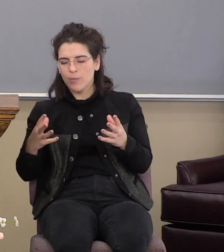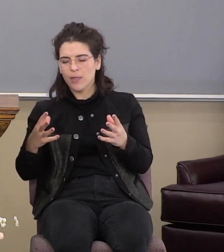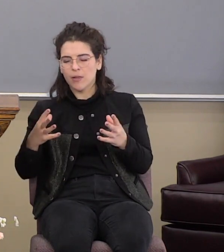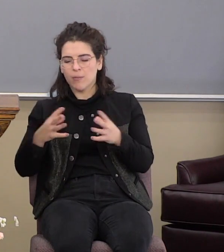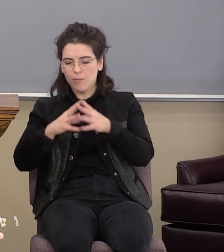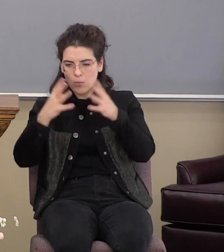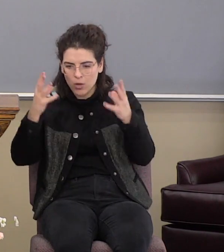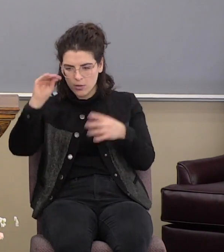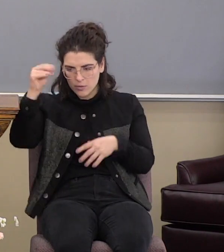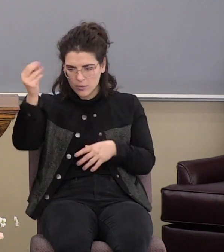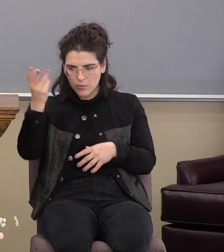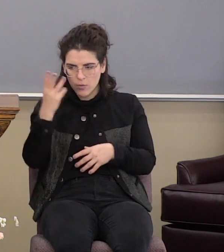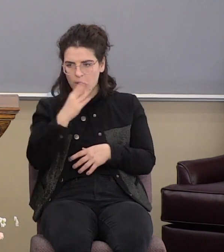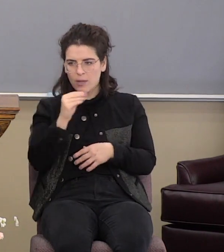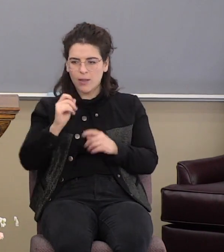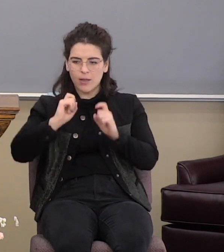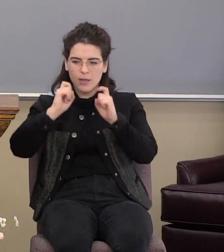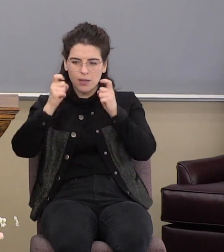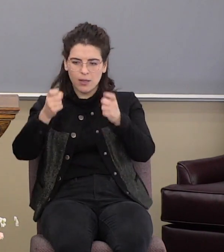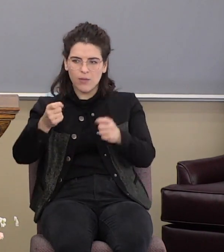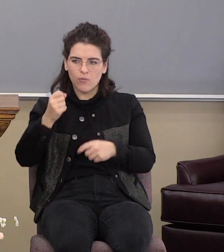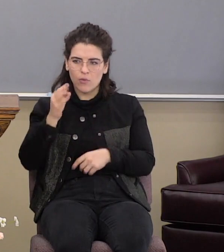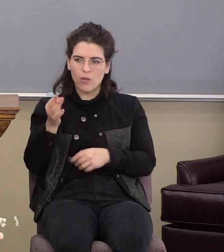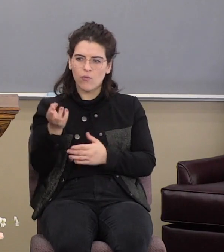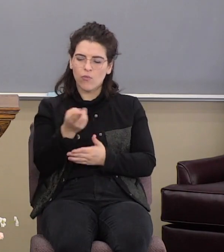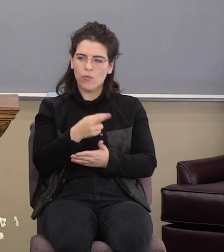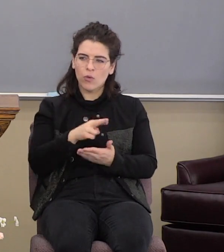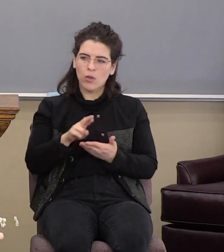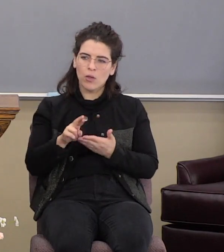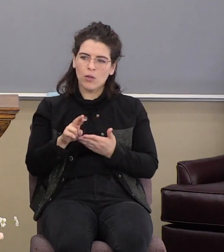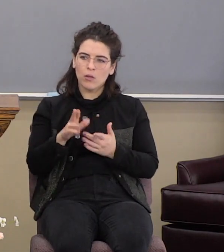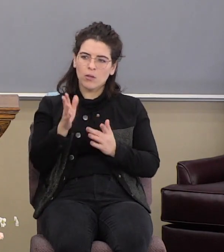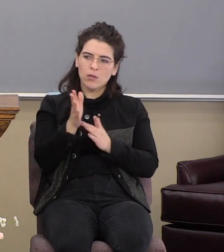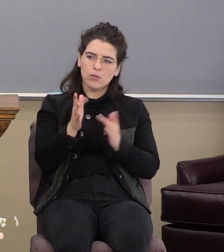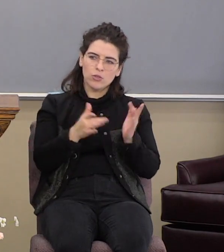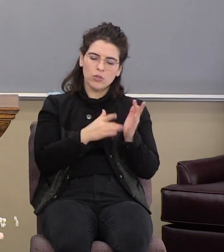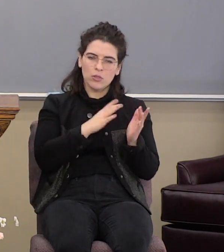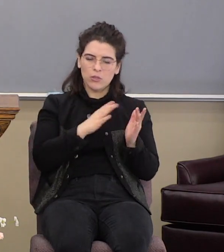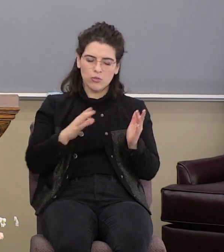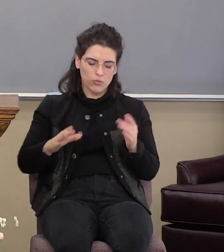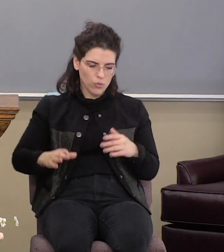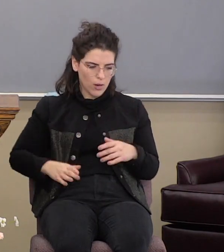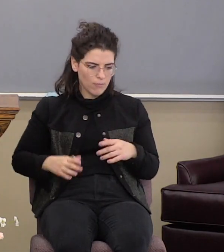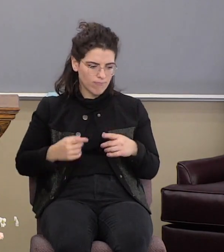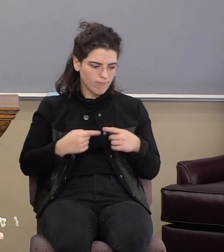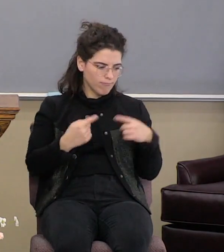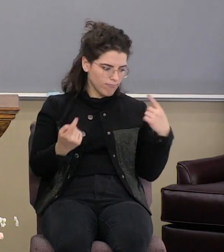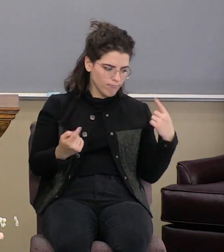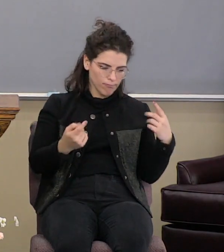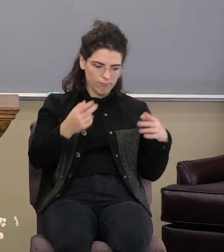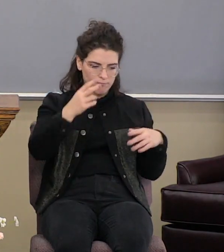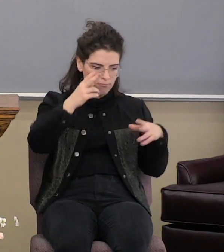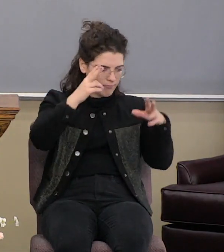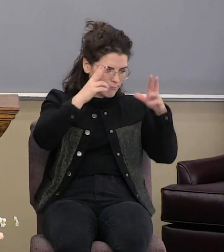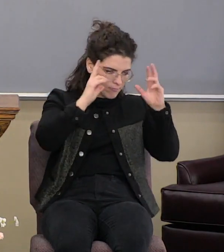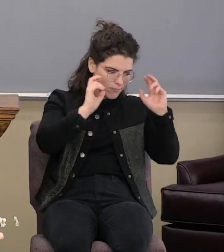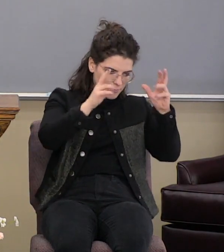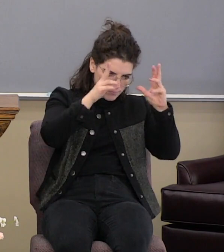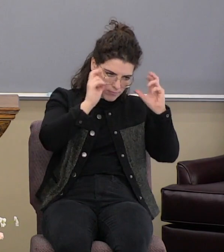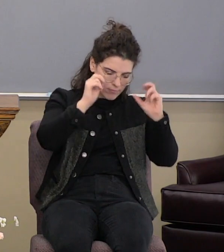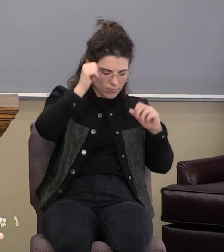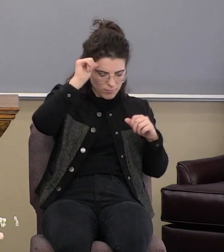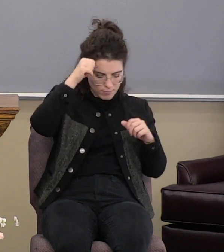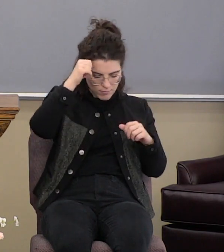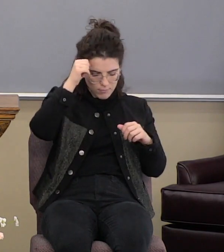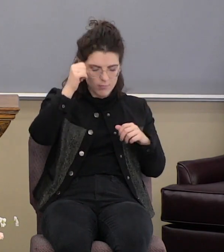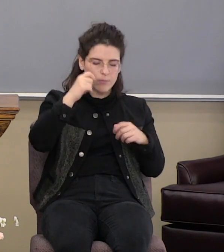what? Righteousness. Jesus counters the evil of Adam's sin, which